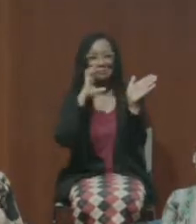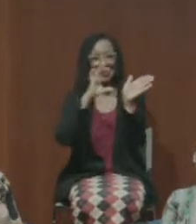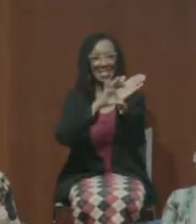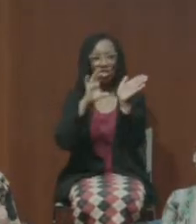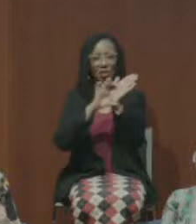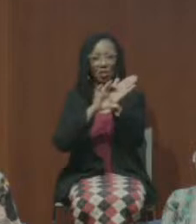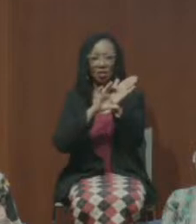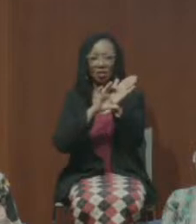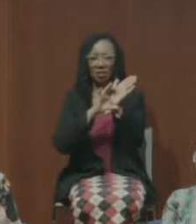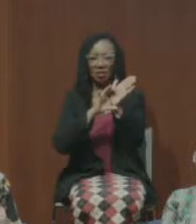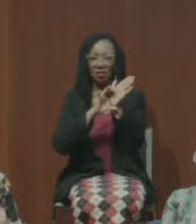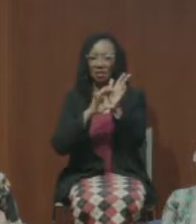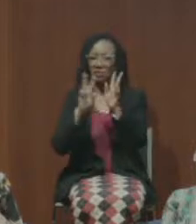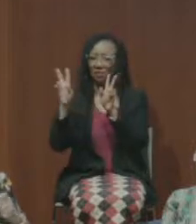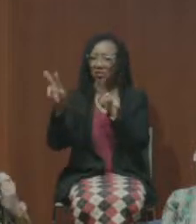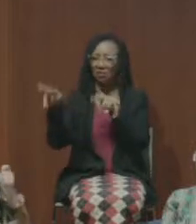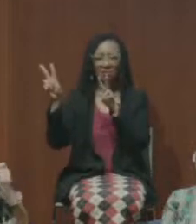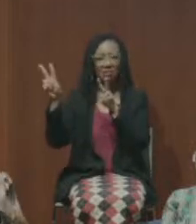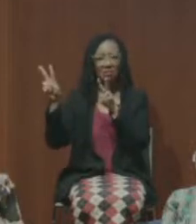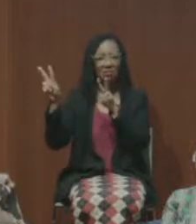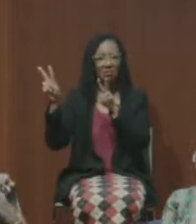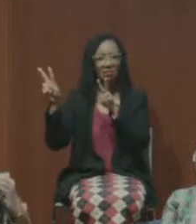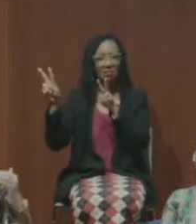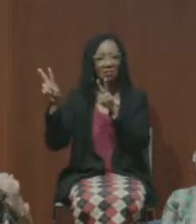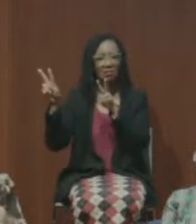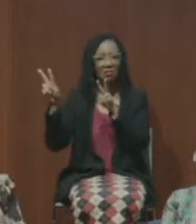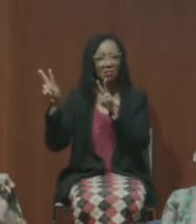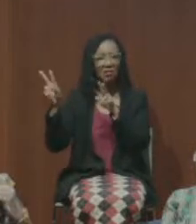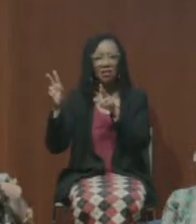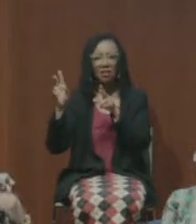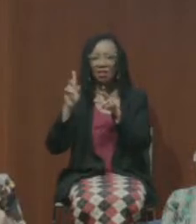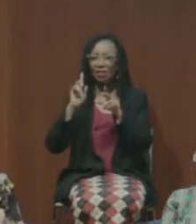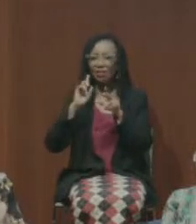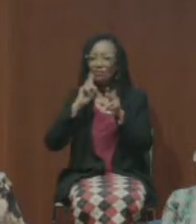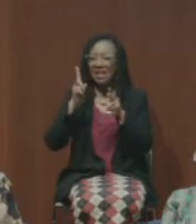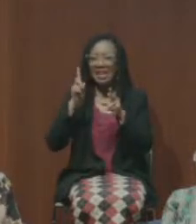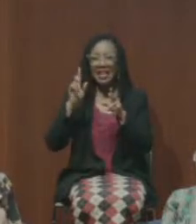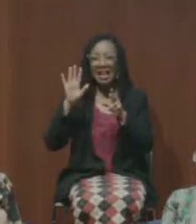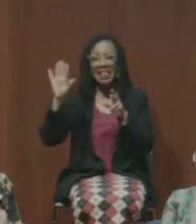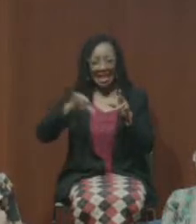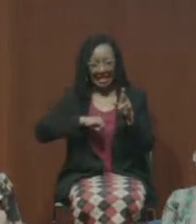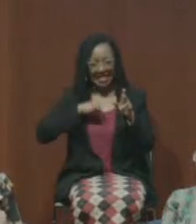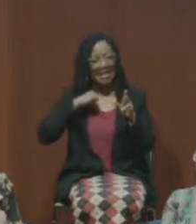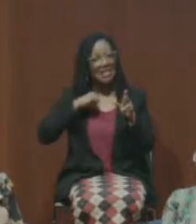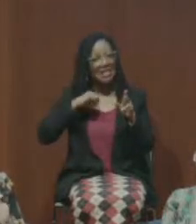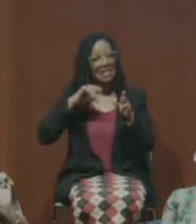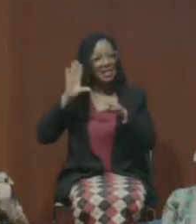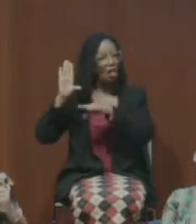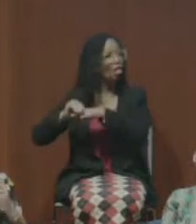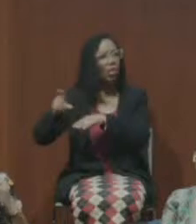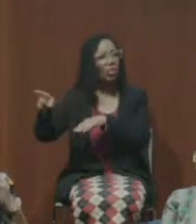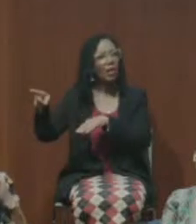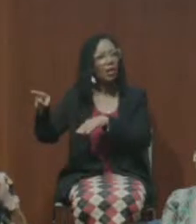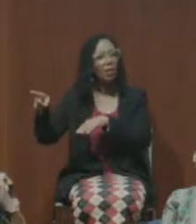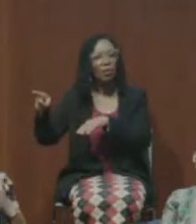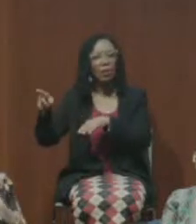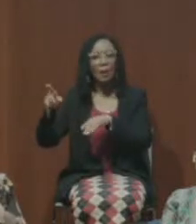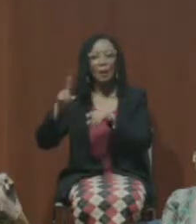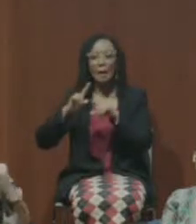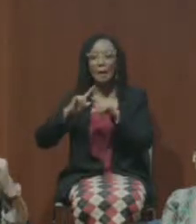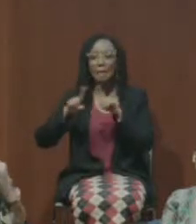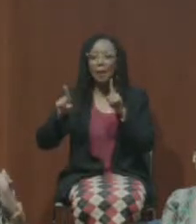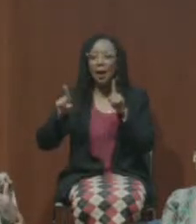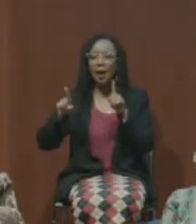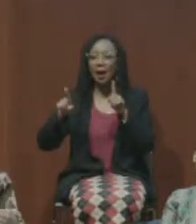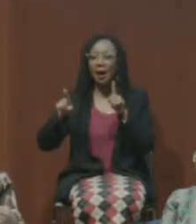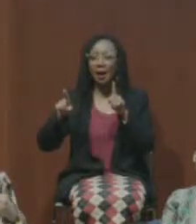very dehumanizing. It's very like stripping people from their own dignity. So by